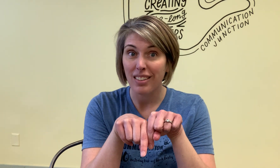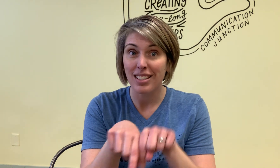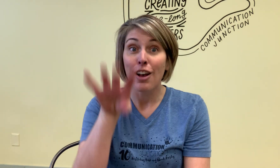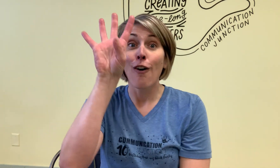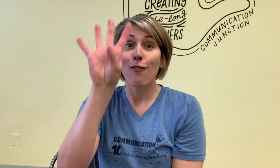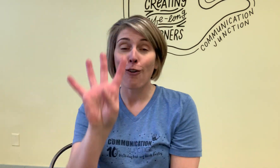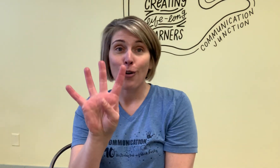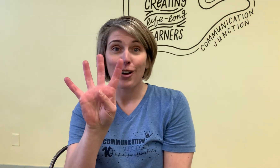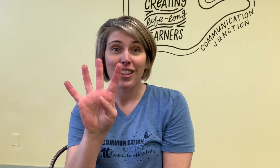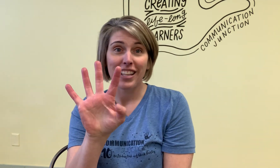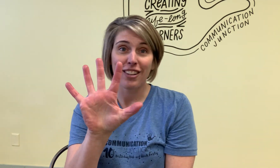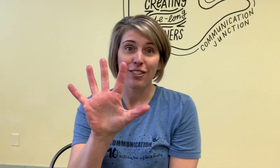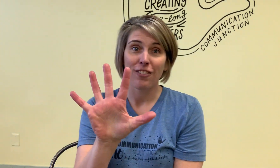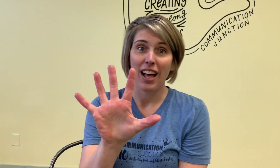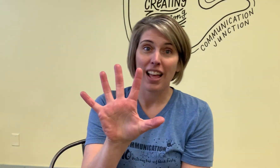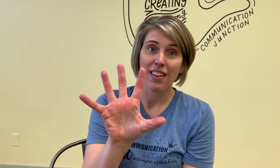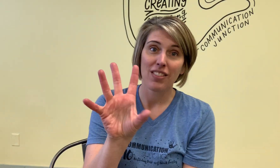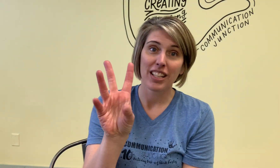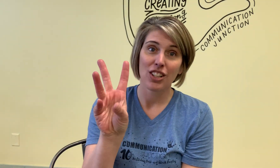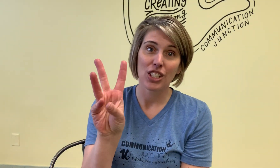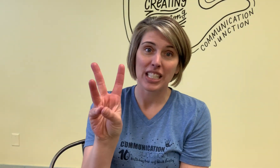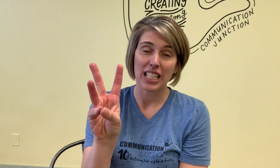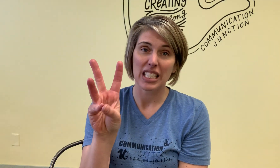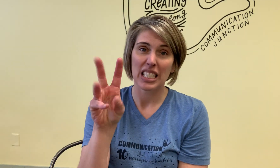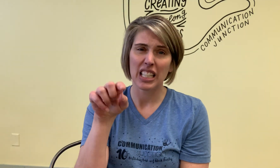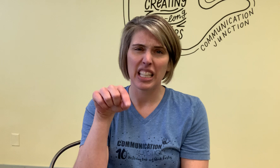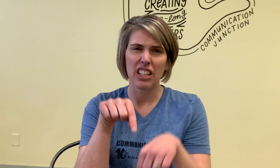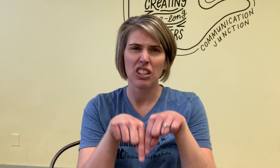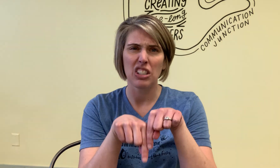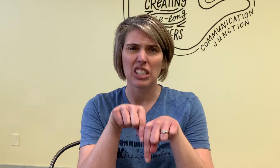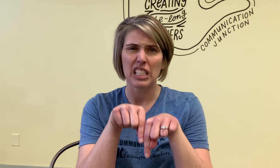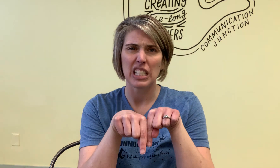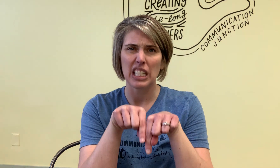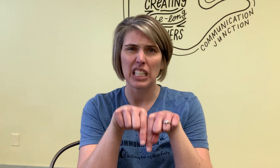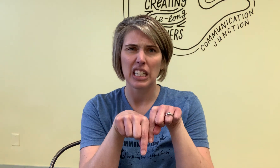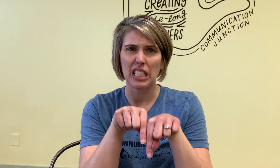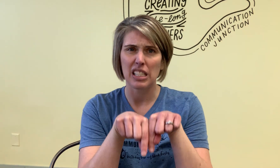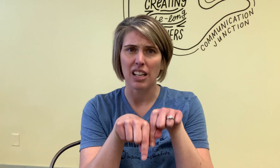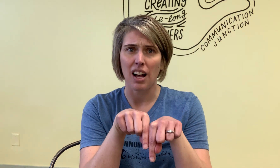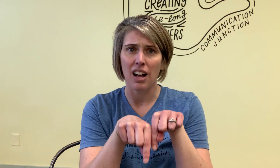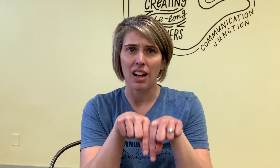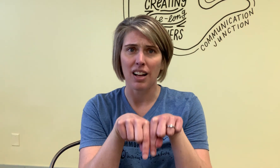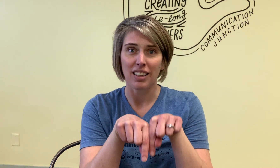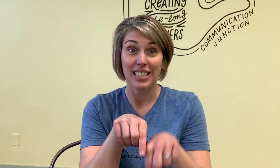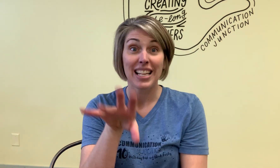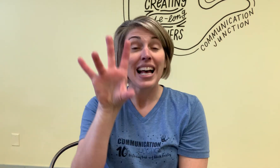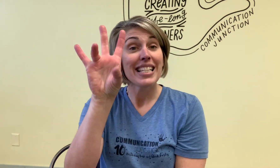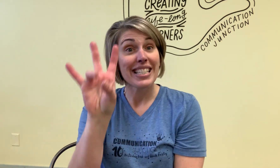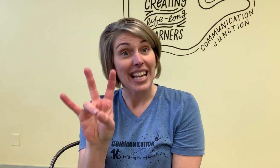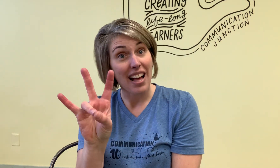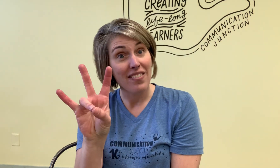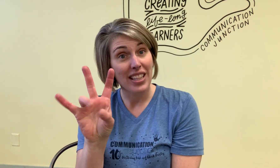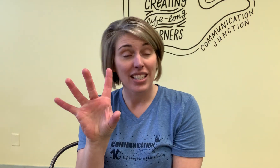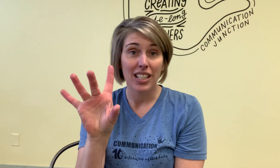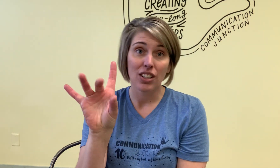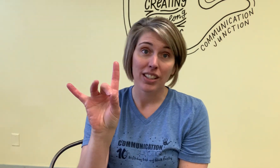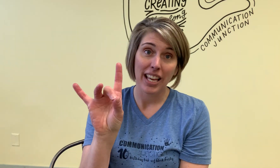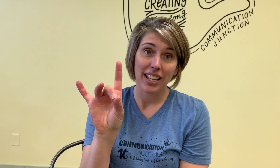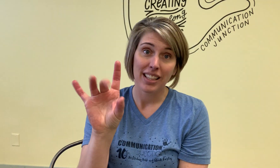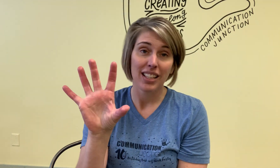socks. 4 little, 5 little, 6 little stinky socks. 7 little, 8